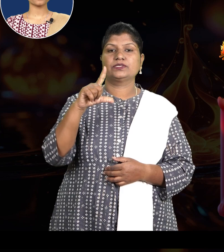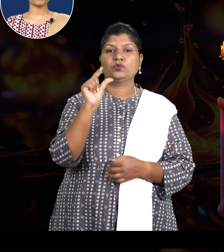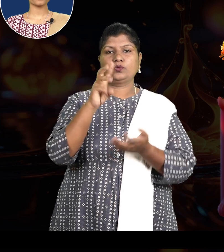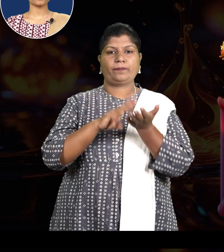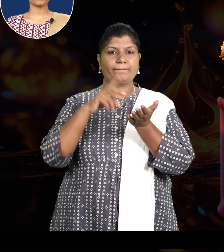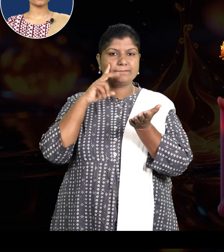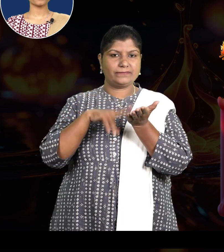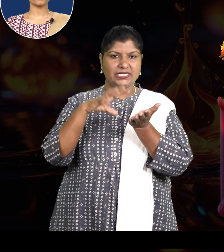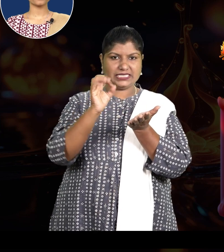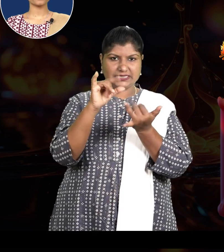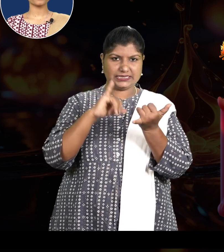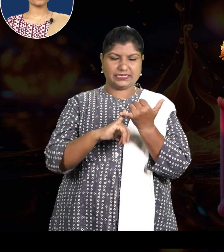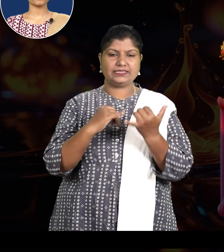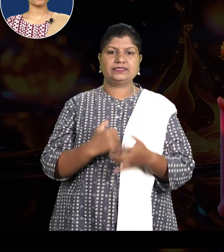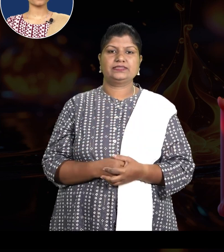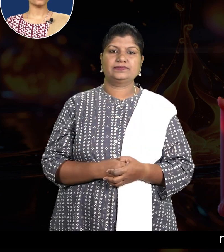luminous,